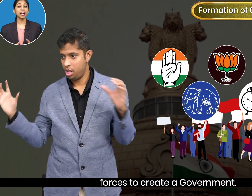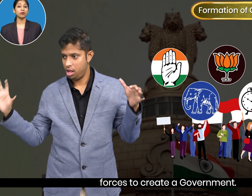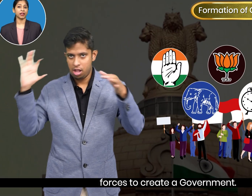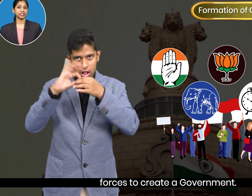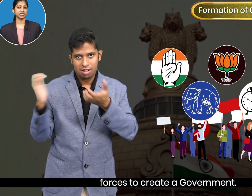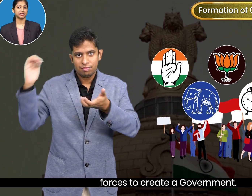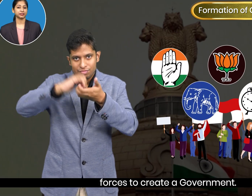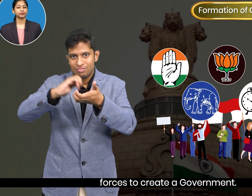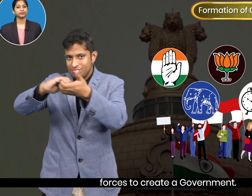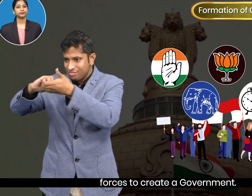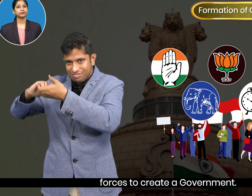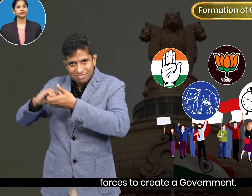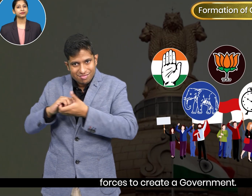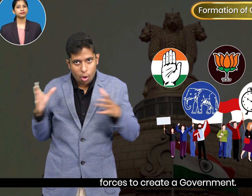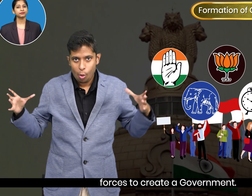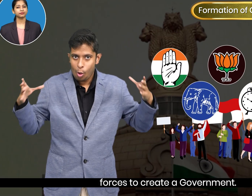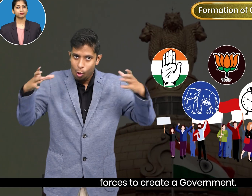create a government.